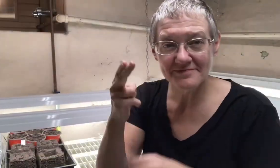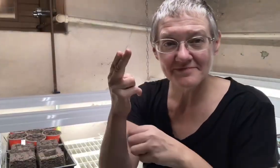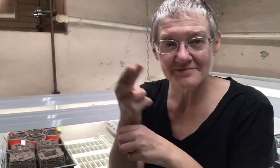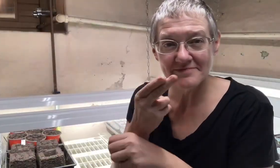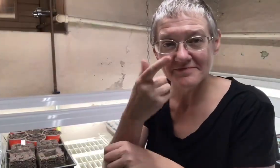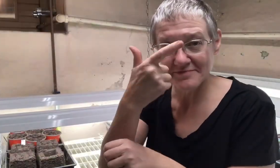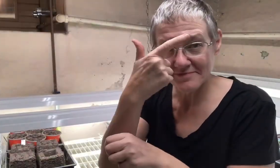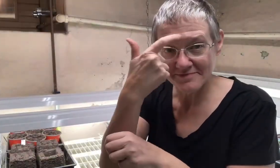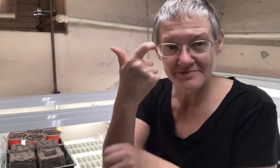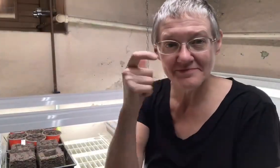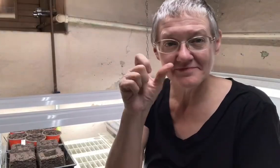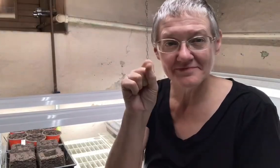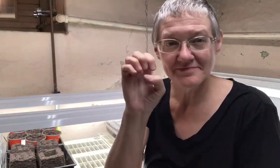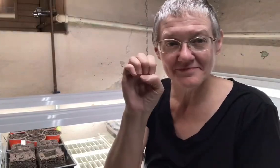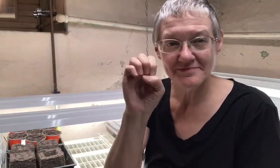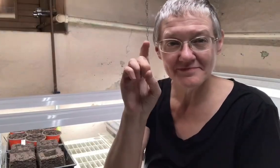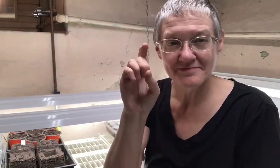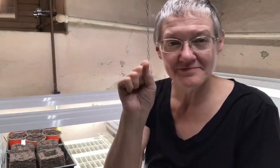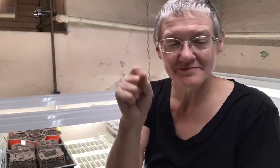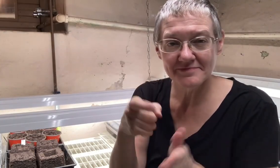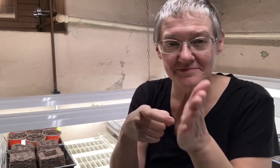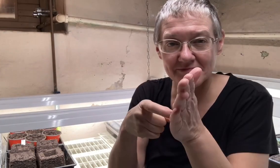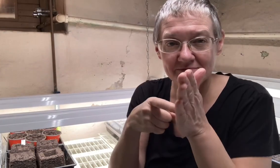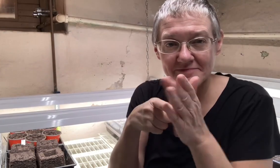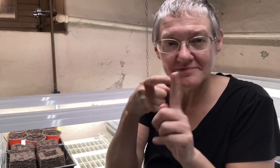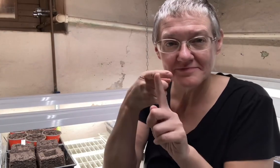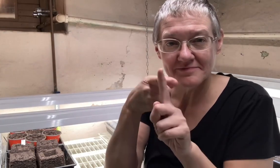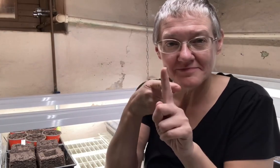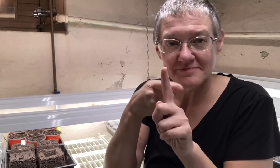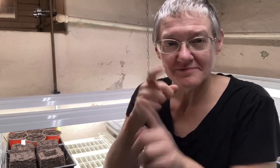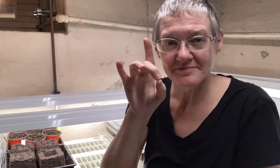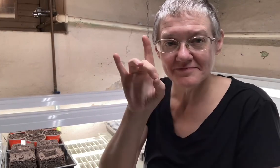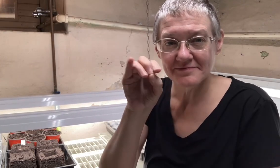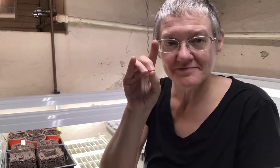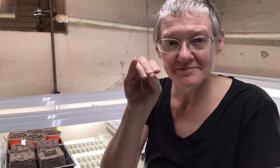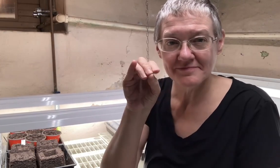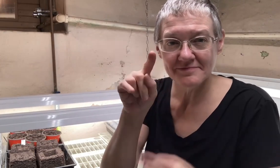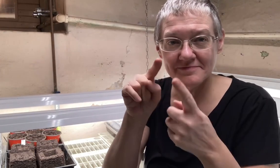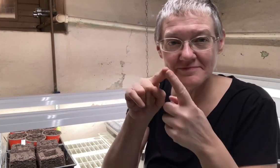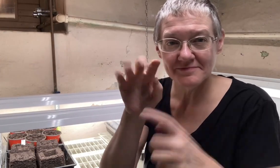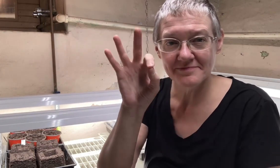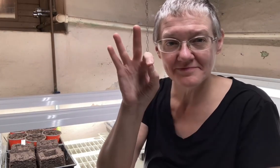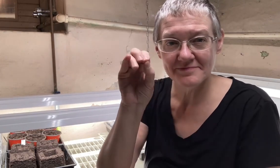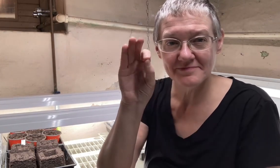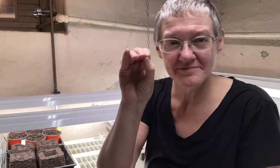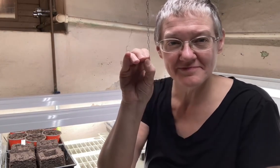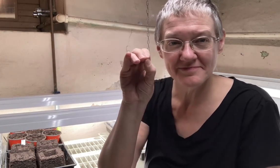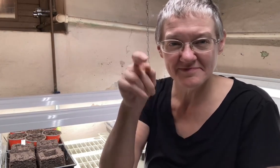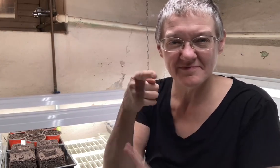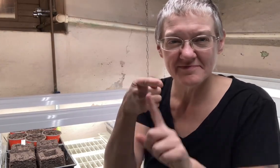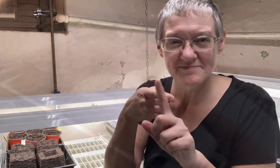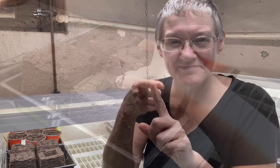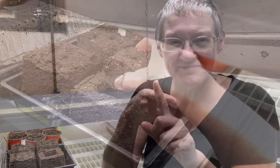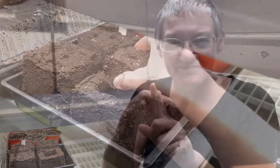Now we're going to use a heat mat because moringa seeds need a temperature between 80 and 90 degrees to